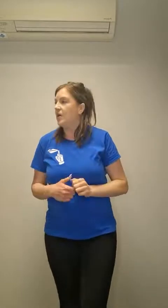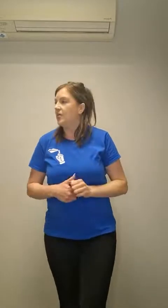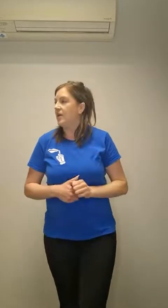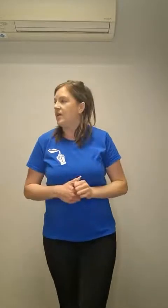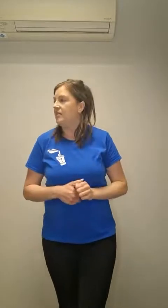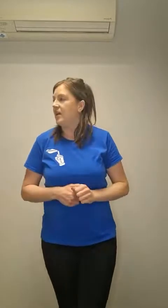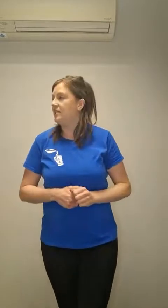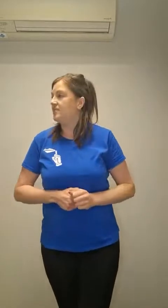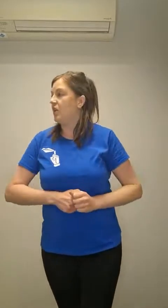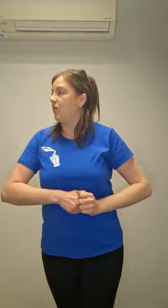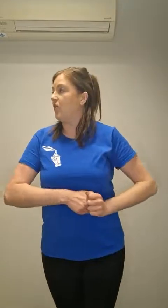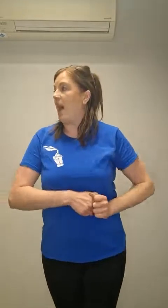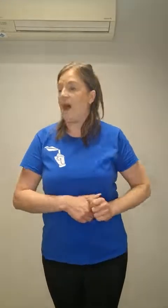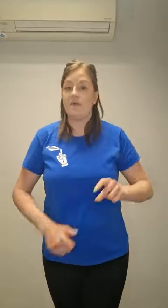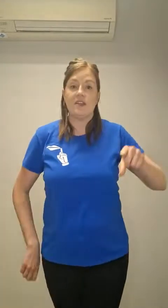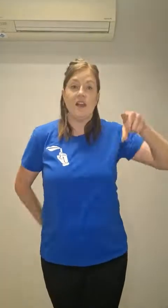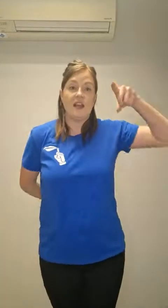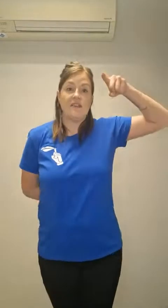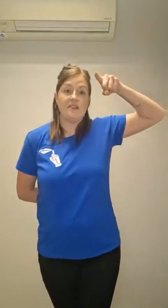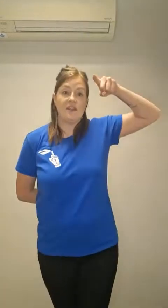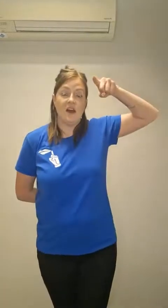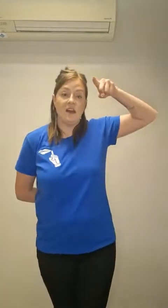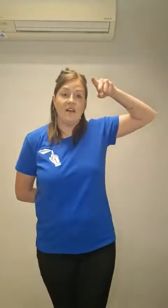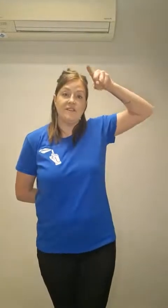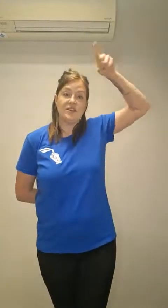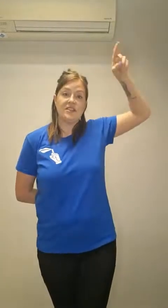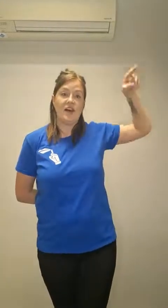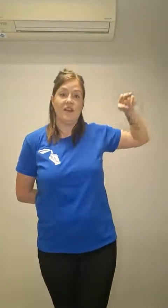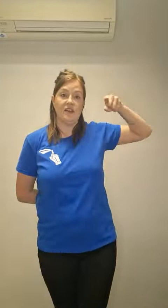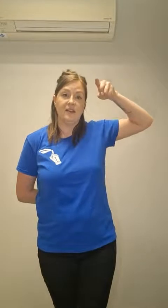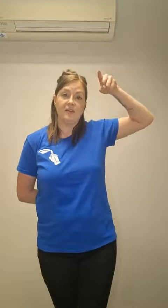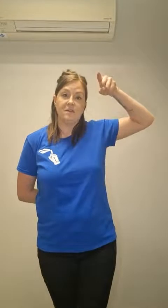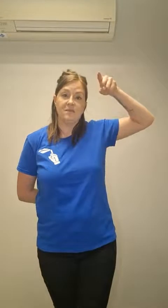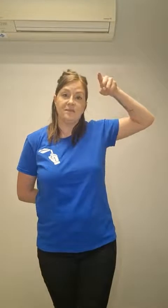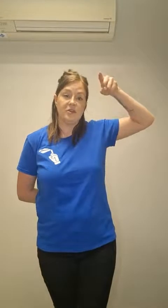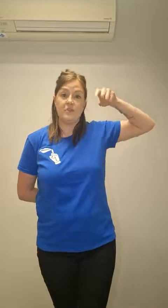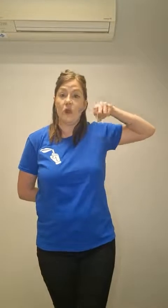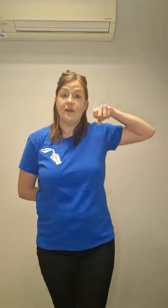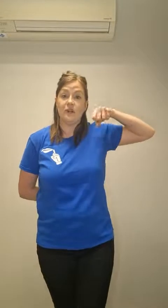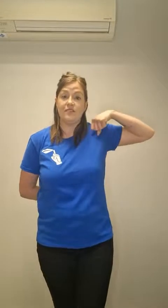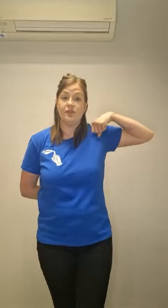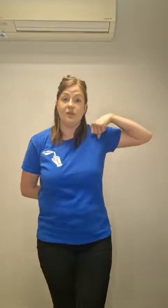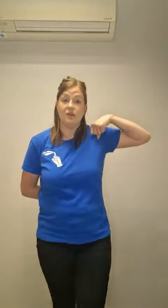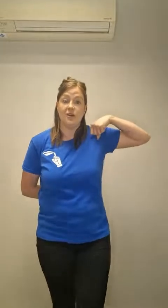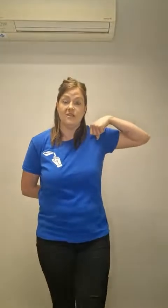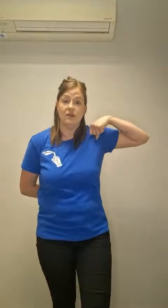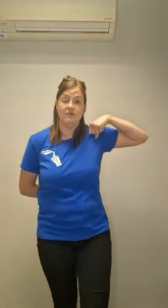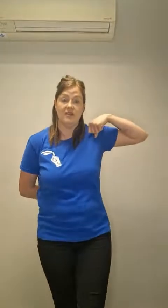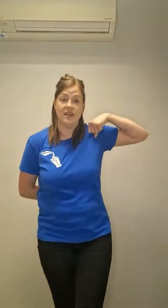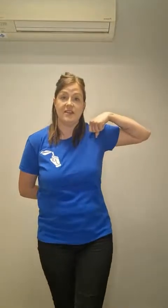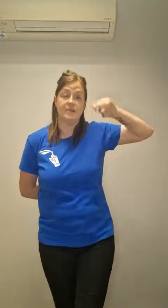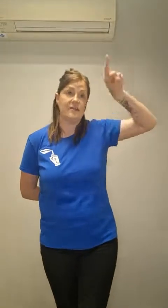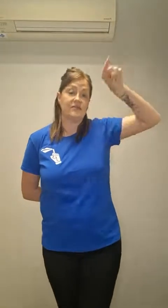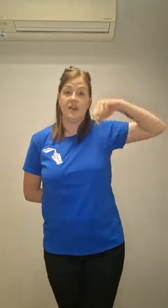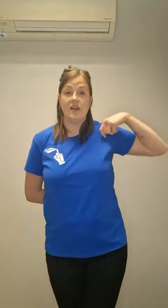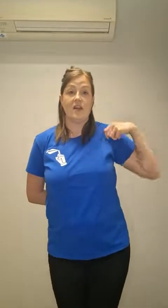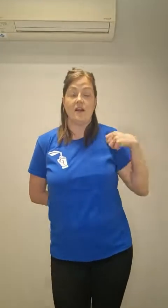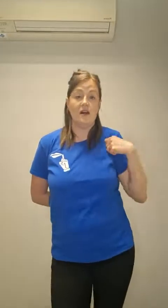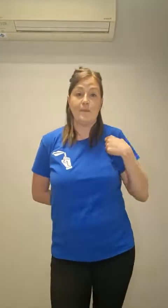They can then circle out, like in the sign for sun, which I'm hoping lots of you have got plenty of today, because we've bright